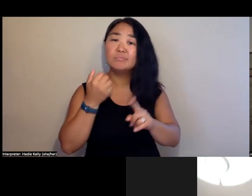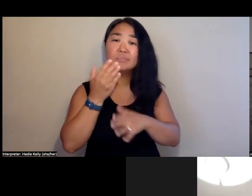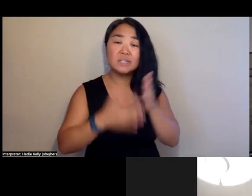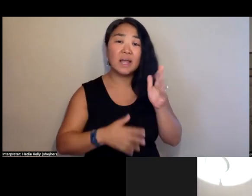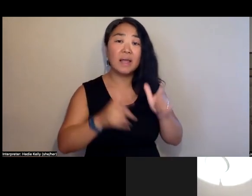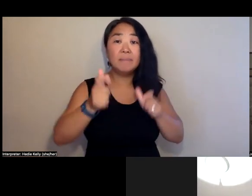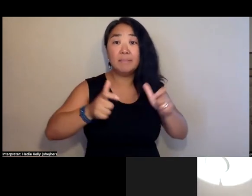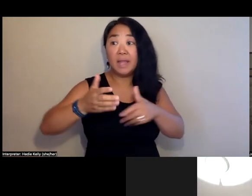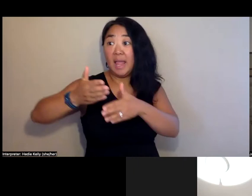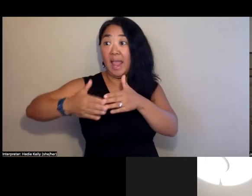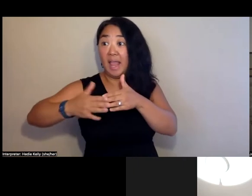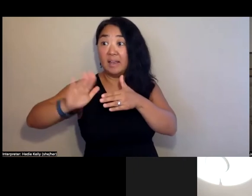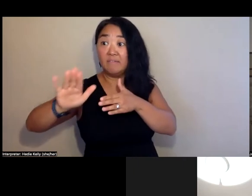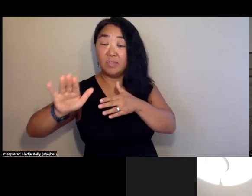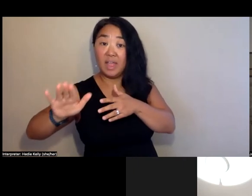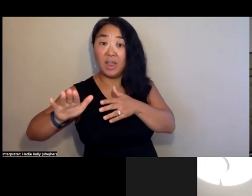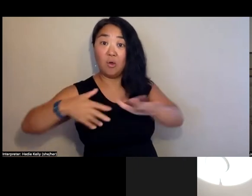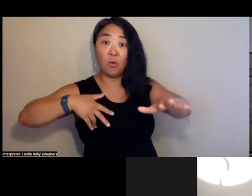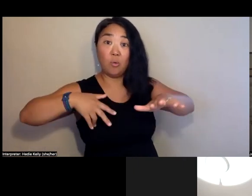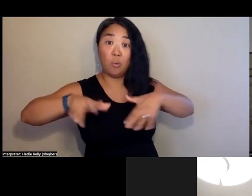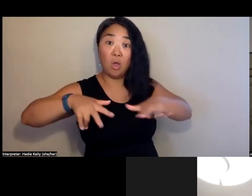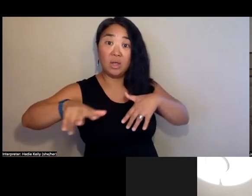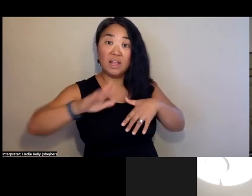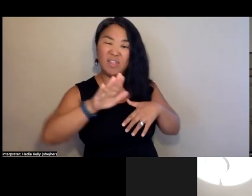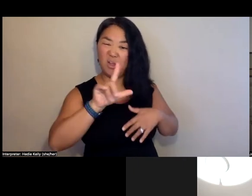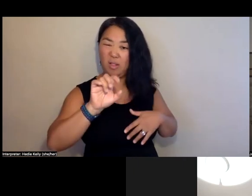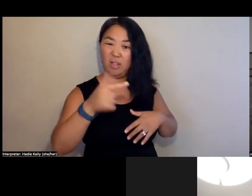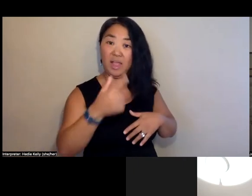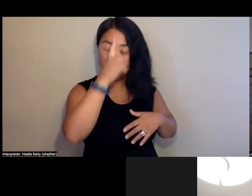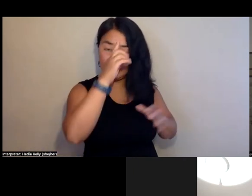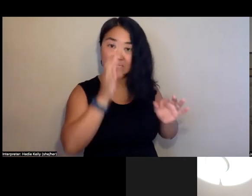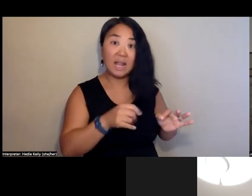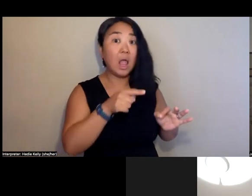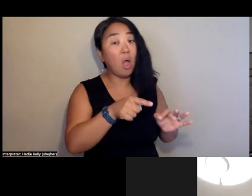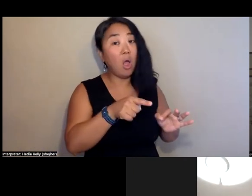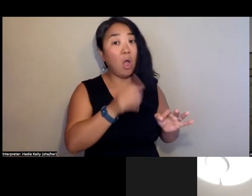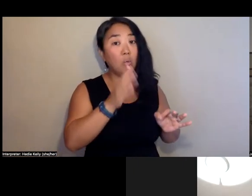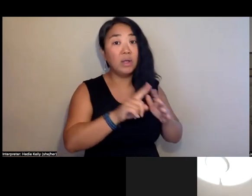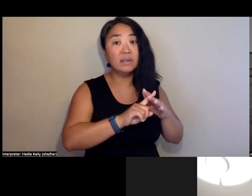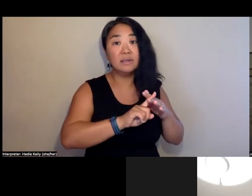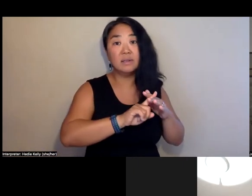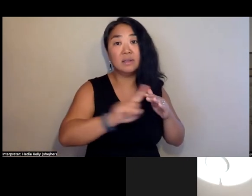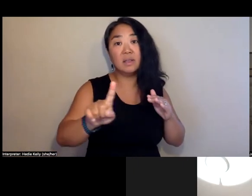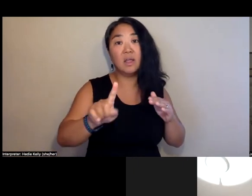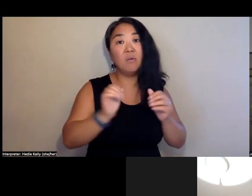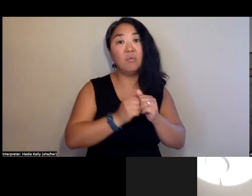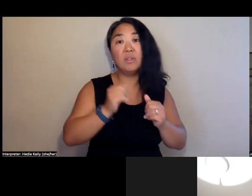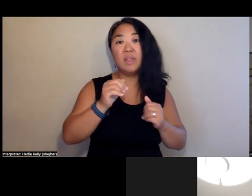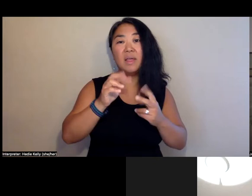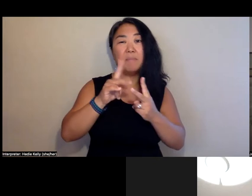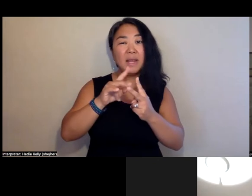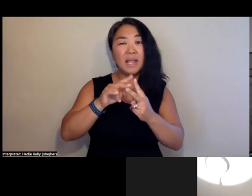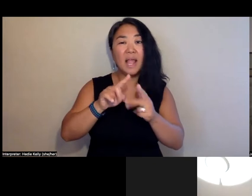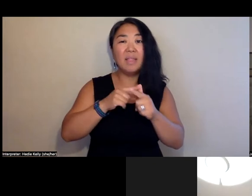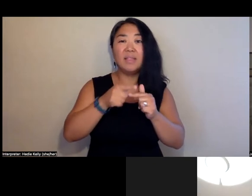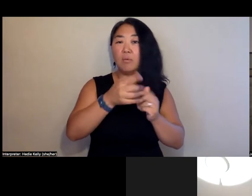the end of their chosen leg decided to take off with a buddy and go off to find